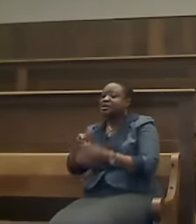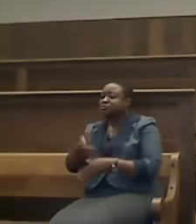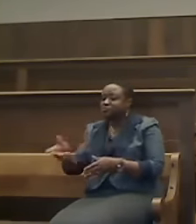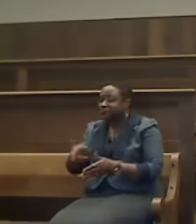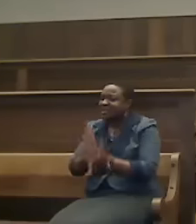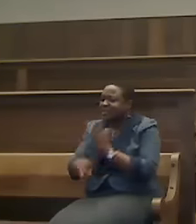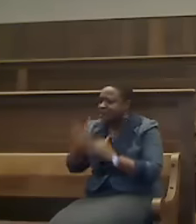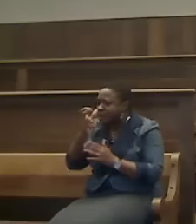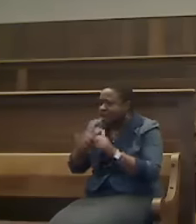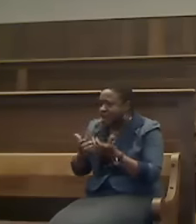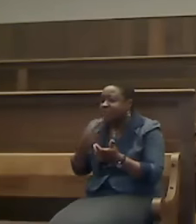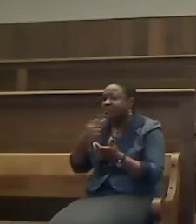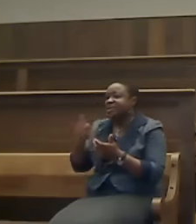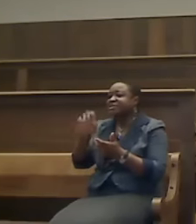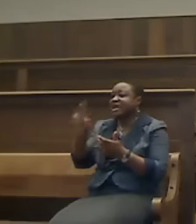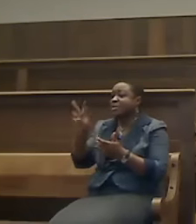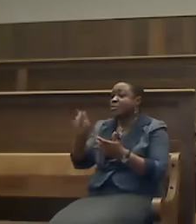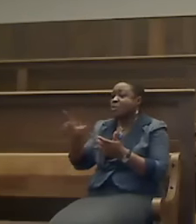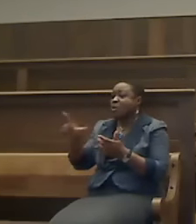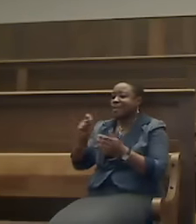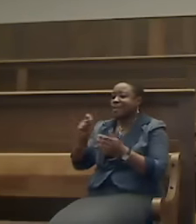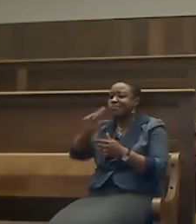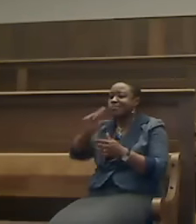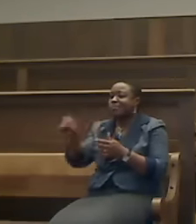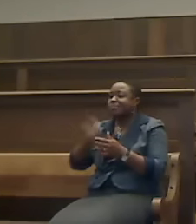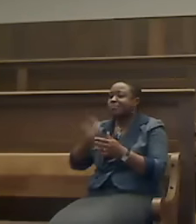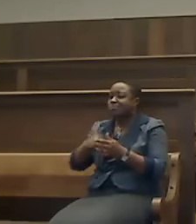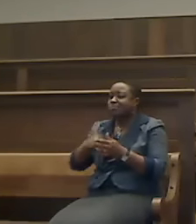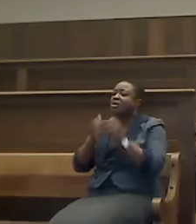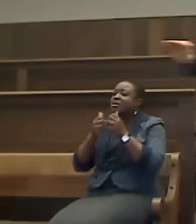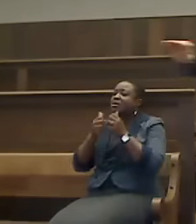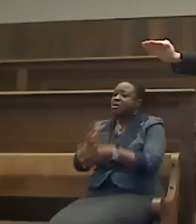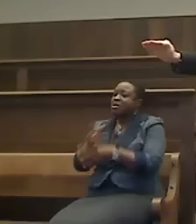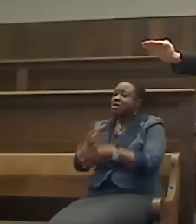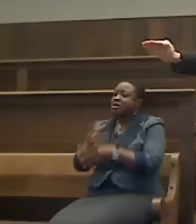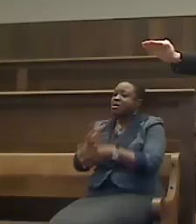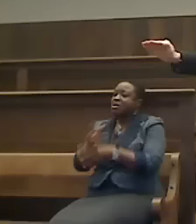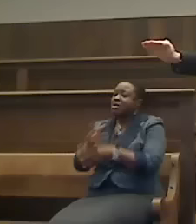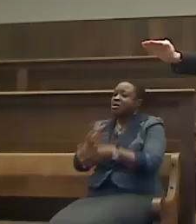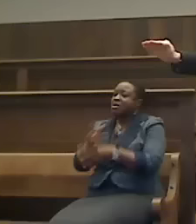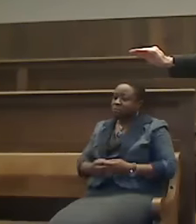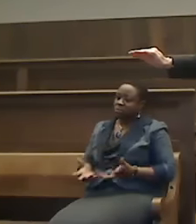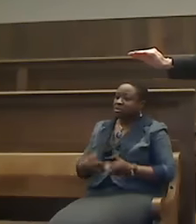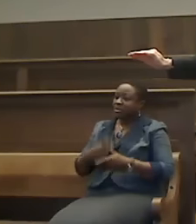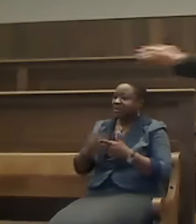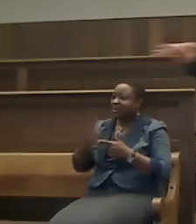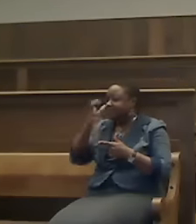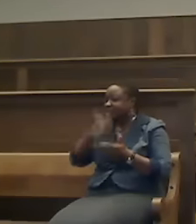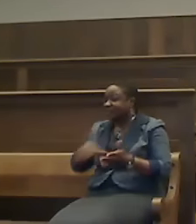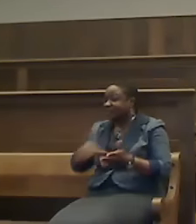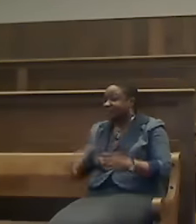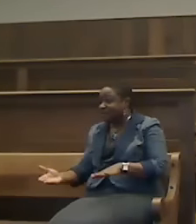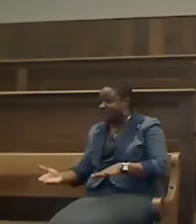causing leakage. But the EPA says it has no impact on humans or mammals.